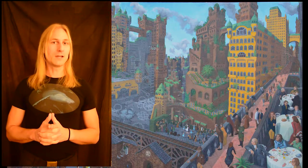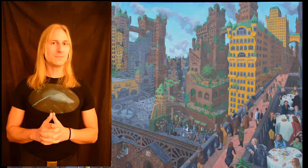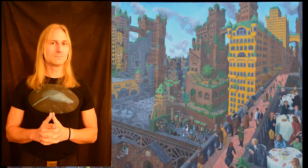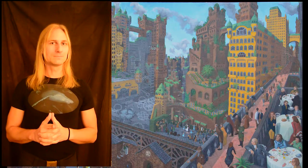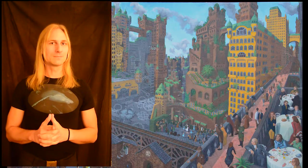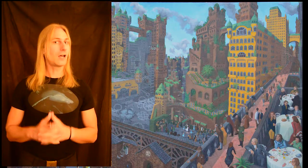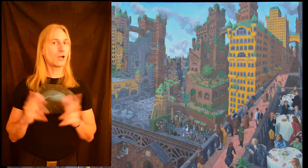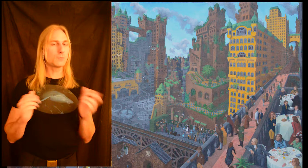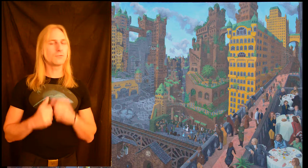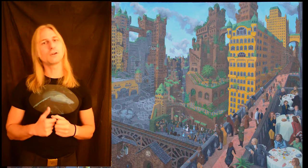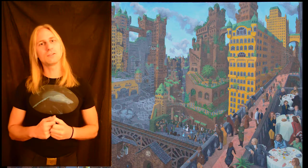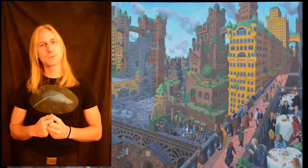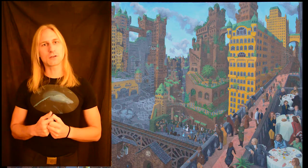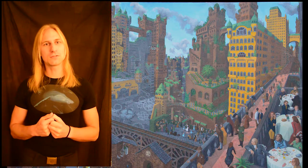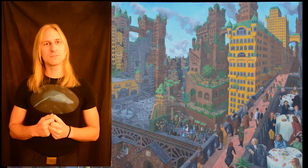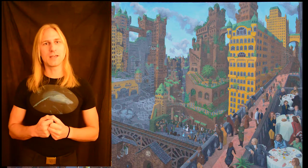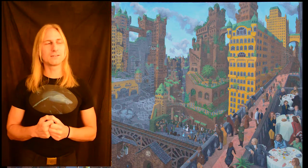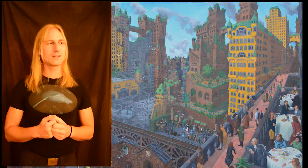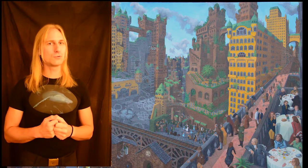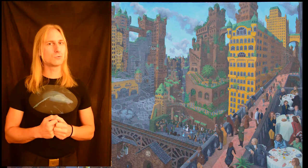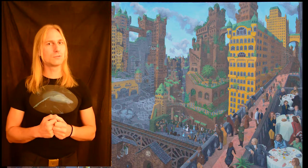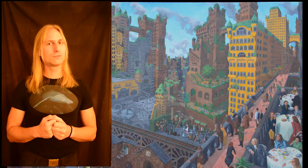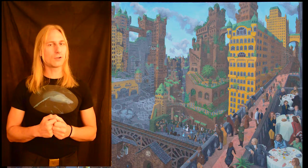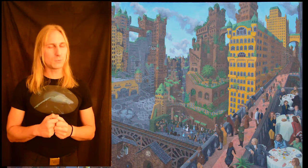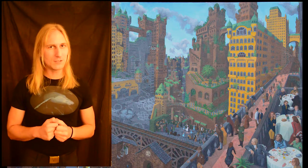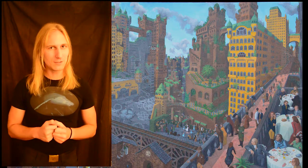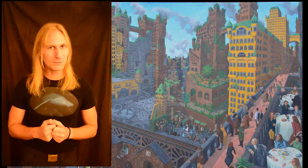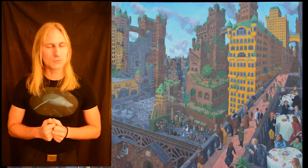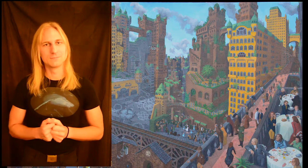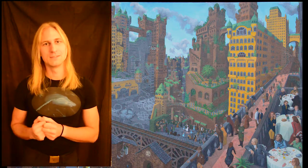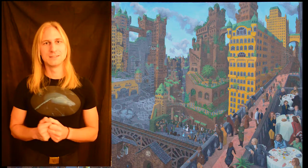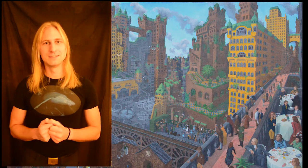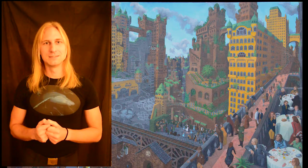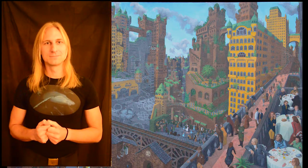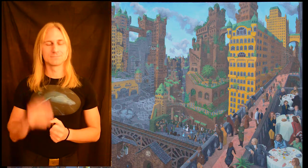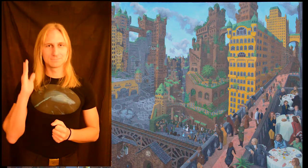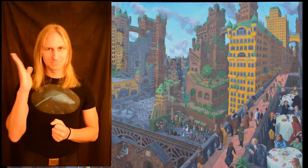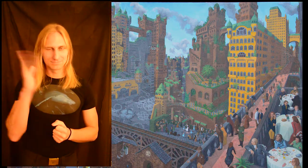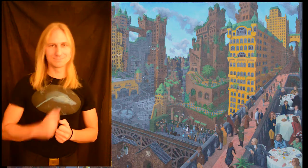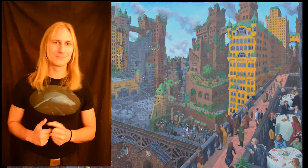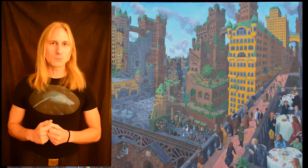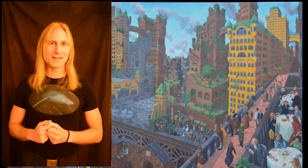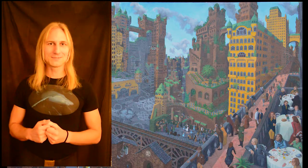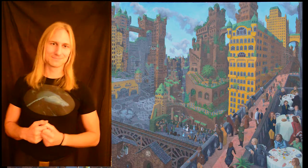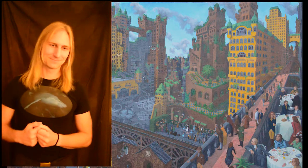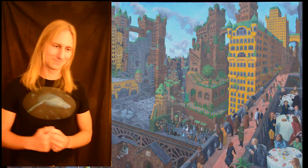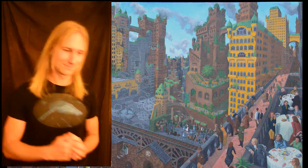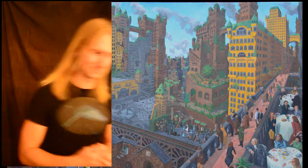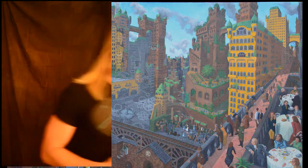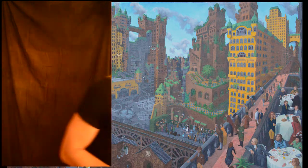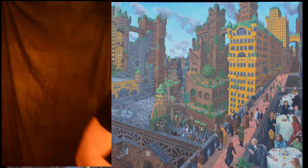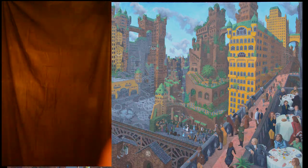But anyway, I hope you enjoyed this production and that you follow me in the future. Goodbye.